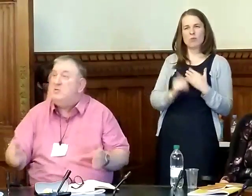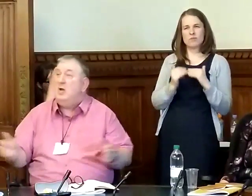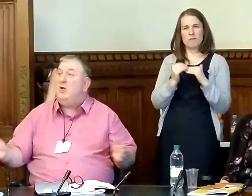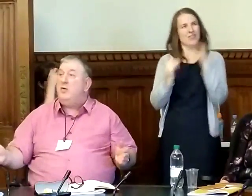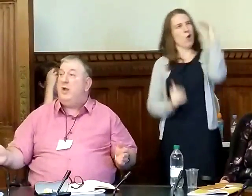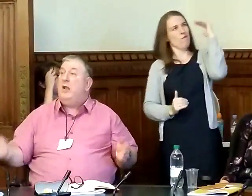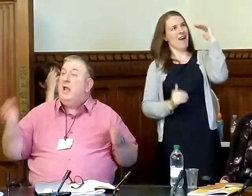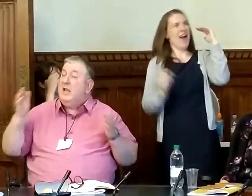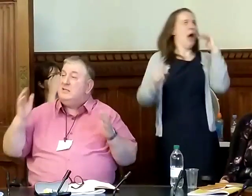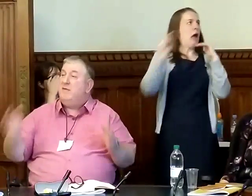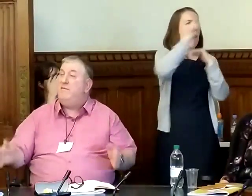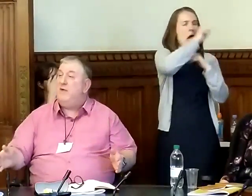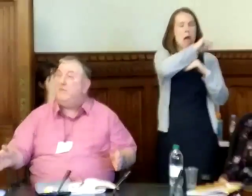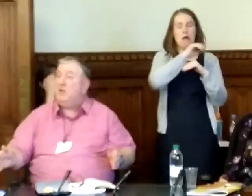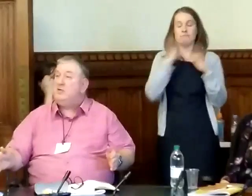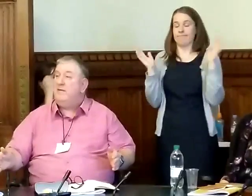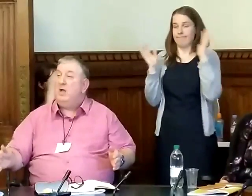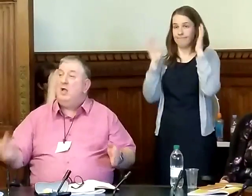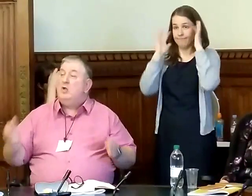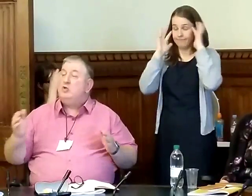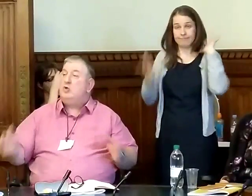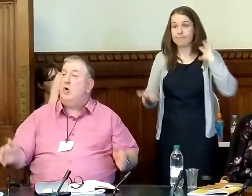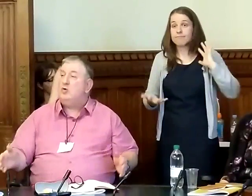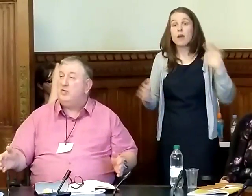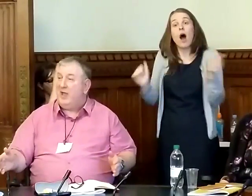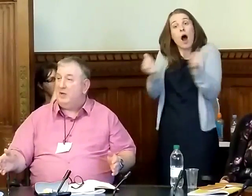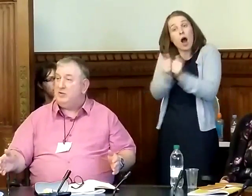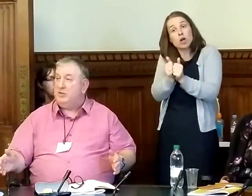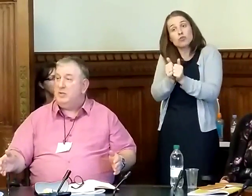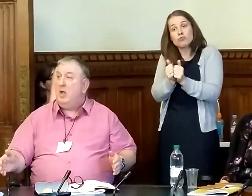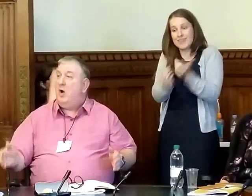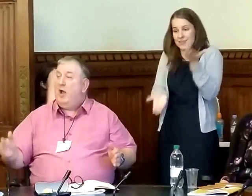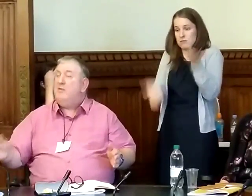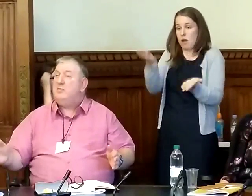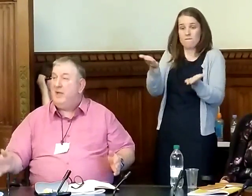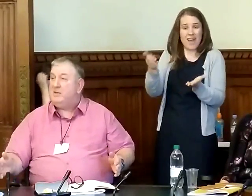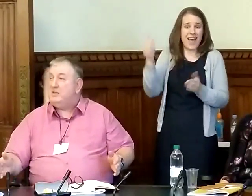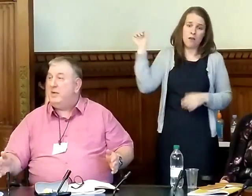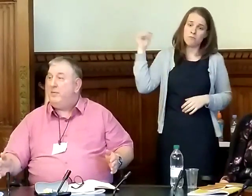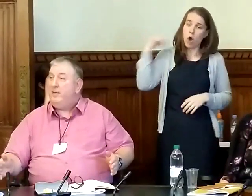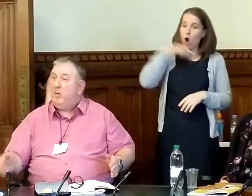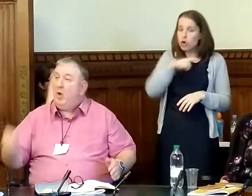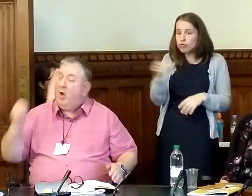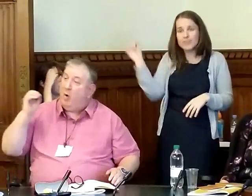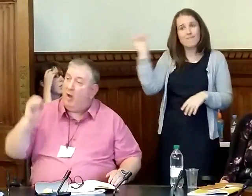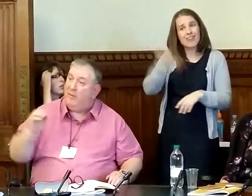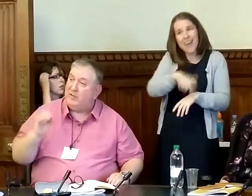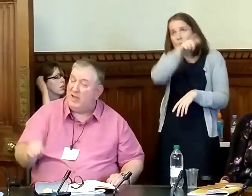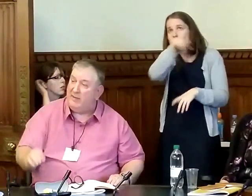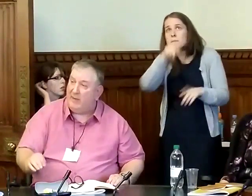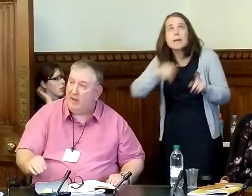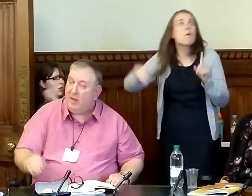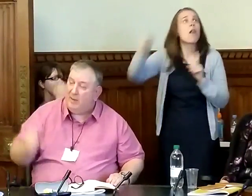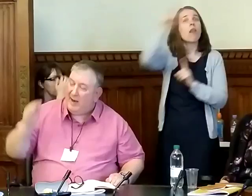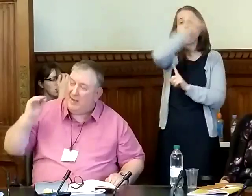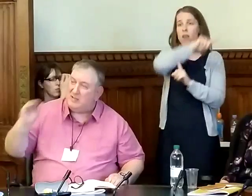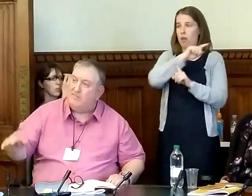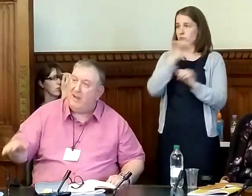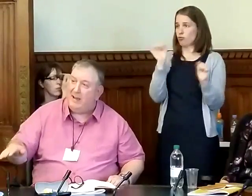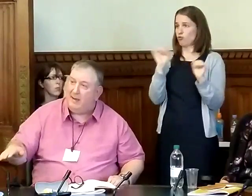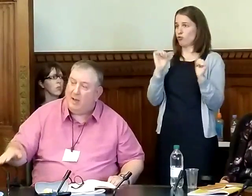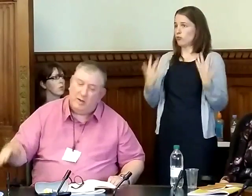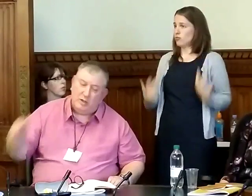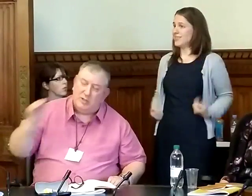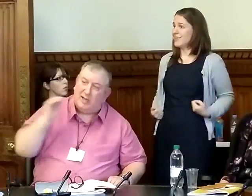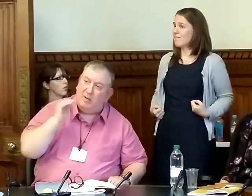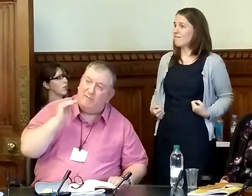group. Absolutely agree. It's unfair for those other scores of thousands, hundreds of thousands of people who aren't in receipt of it, but that